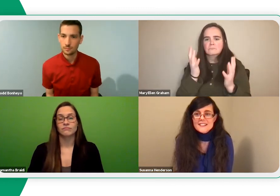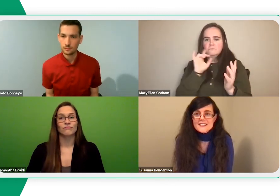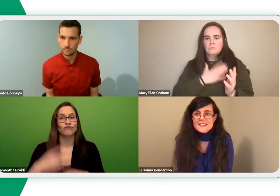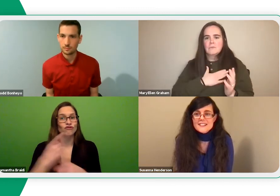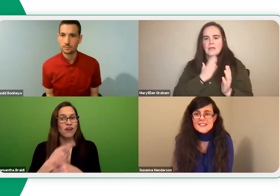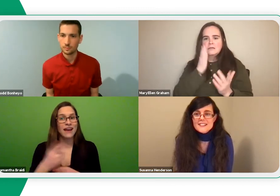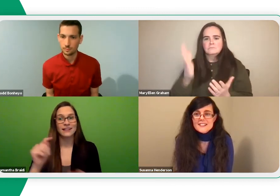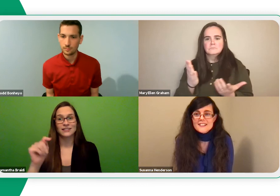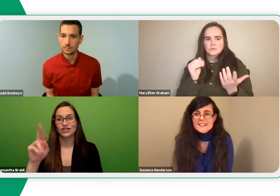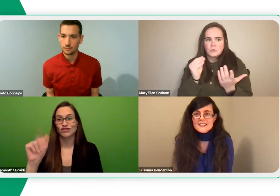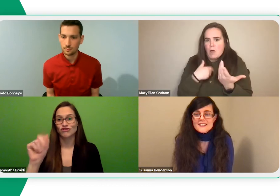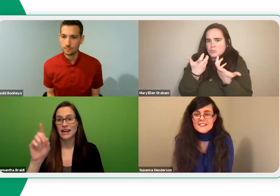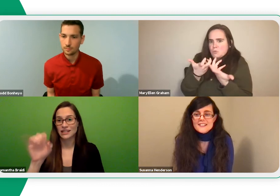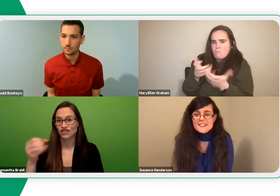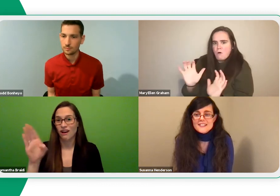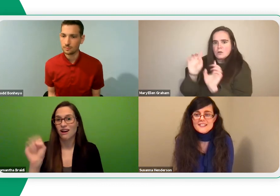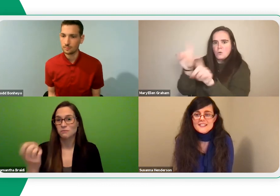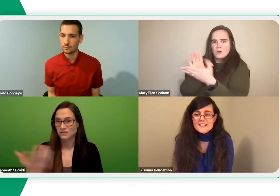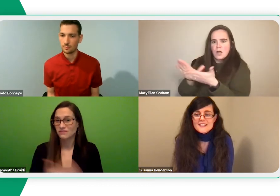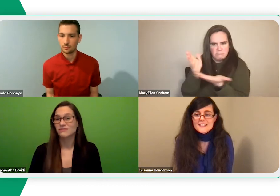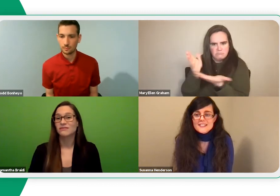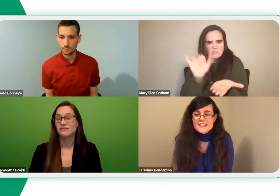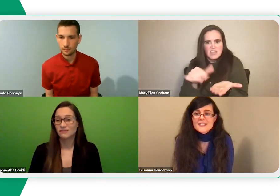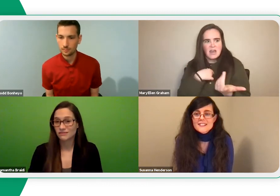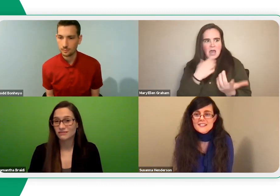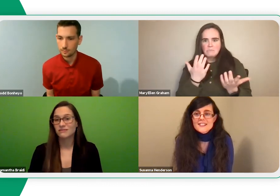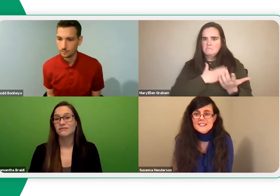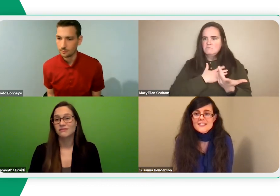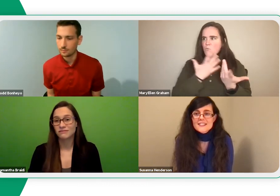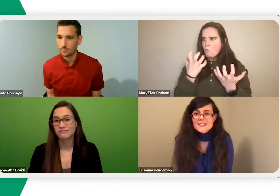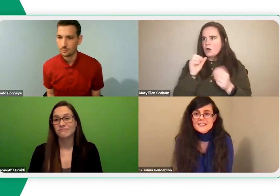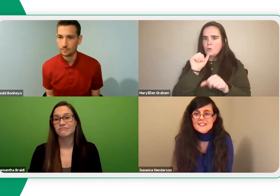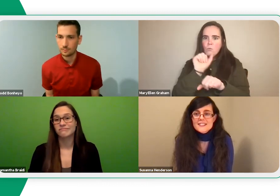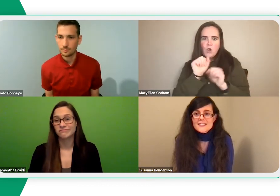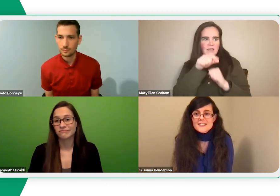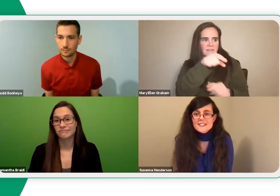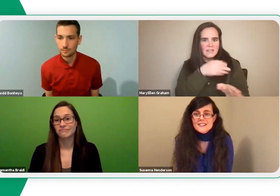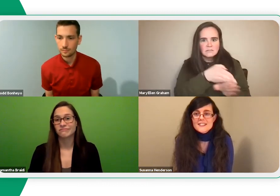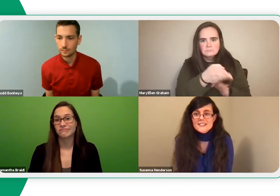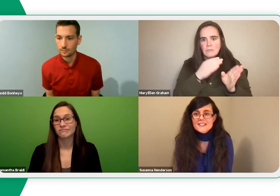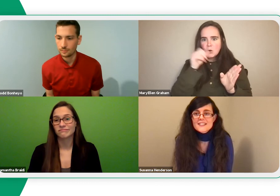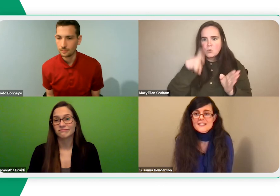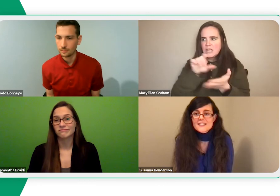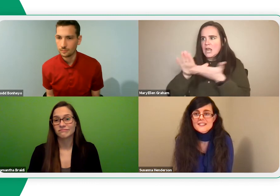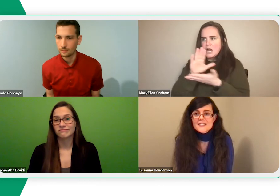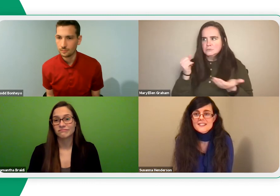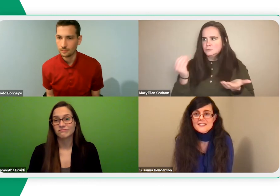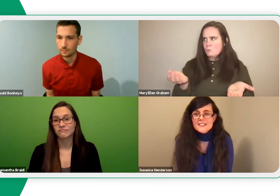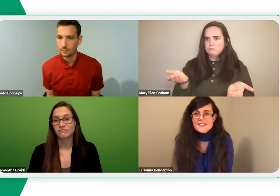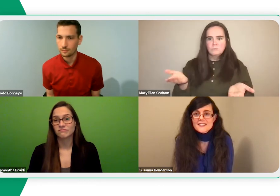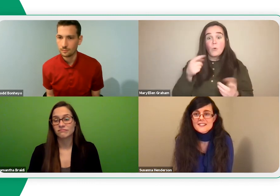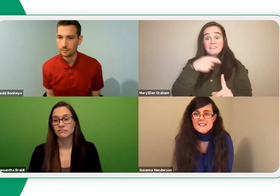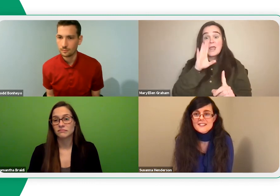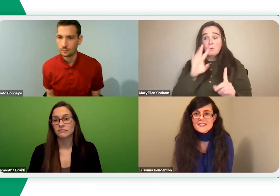no correlation. Some people don't see how college fits into their future life plans, and they don't want to attend college. Some people would